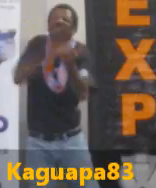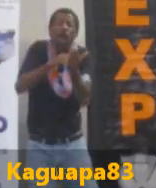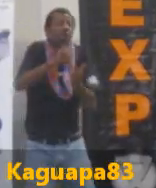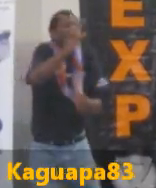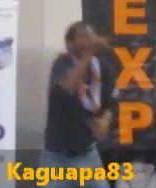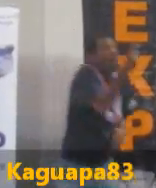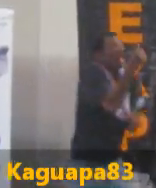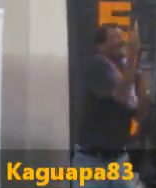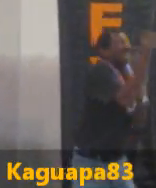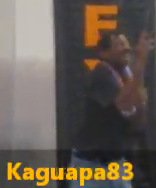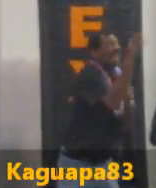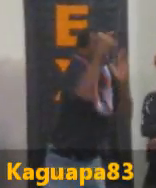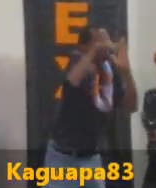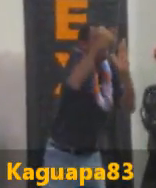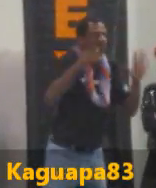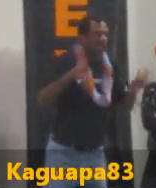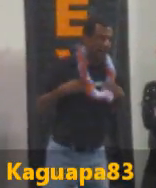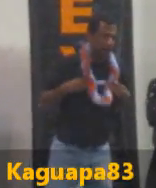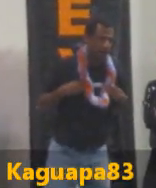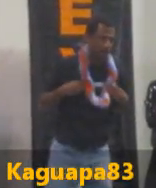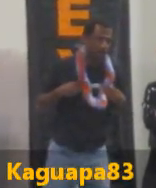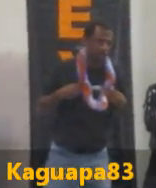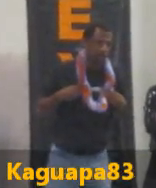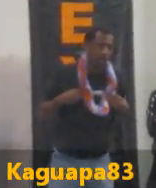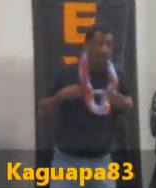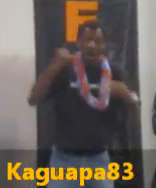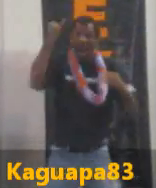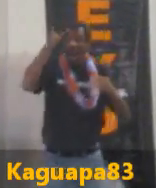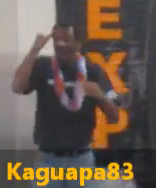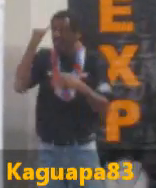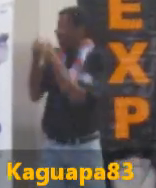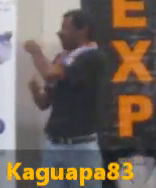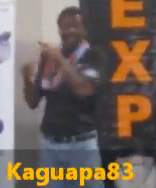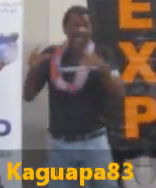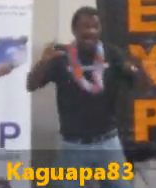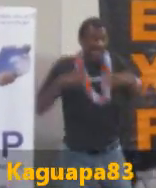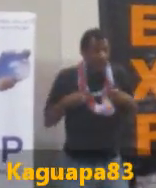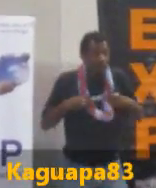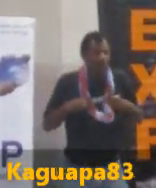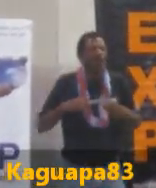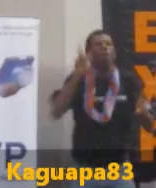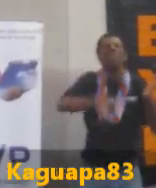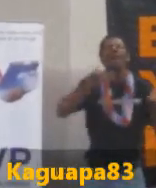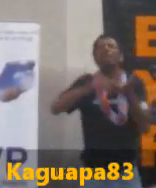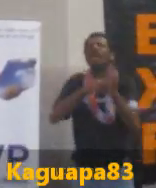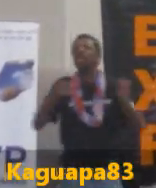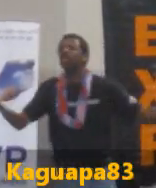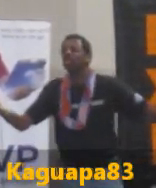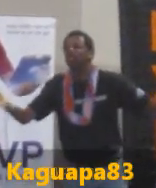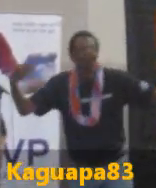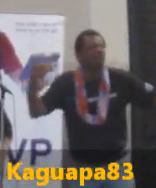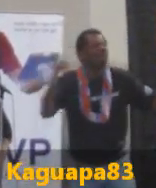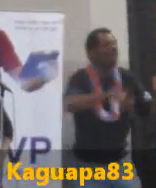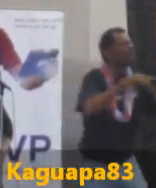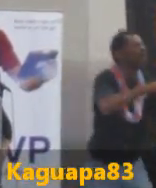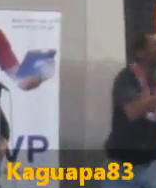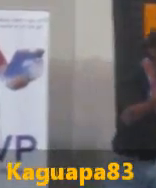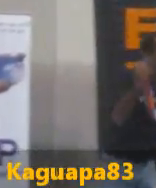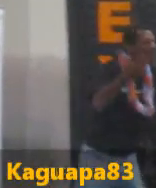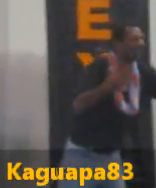out of 5,000 films, only a few are accepted. So if this makes it into the festivals then,